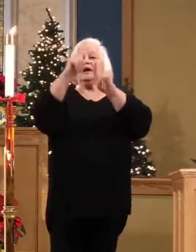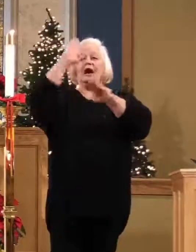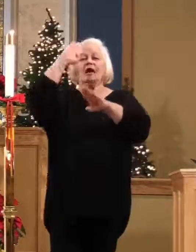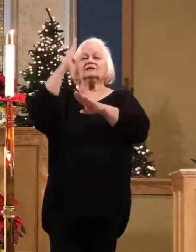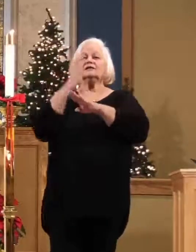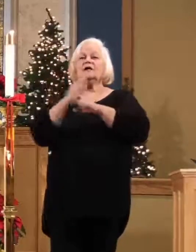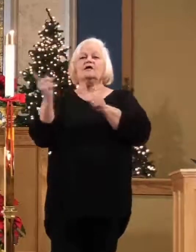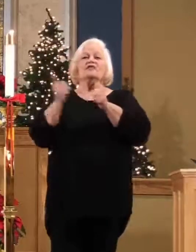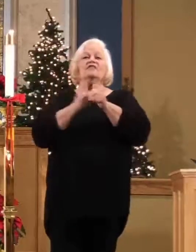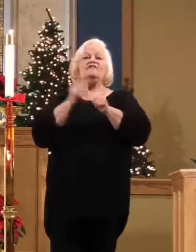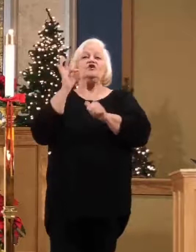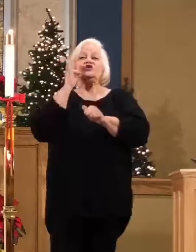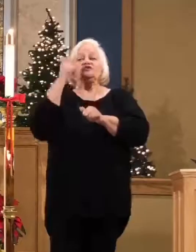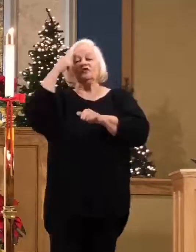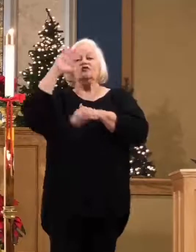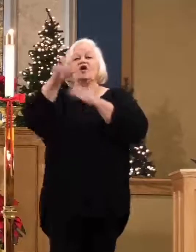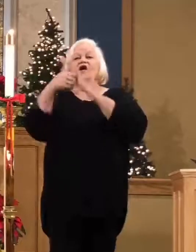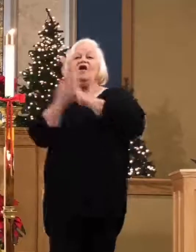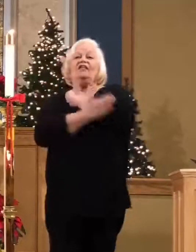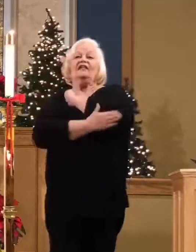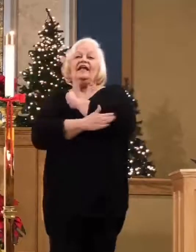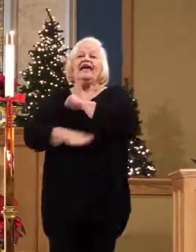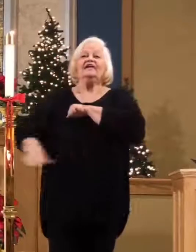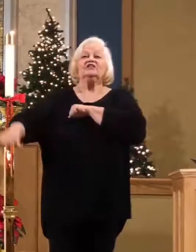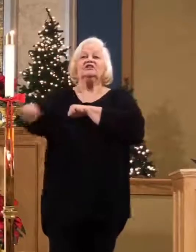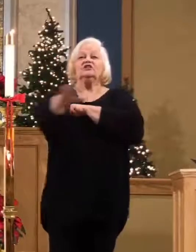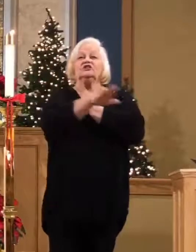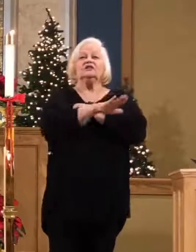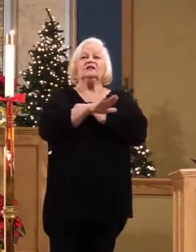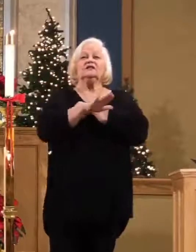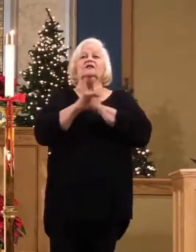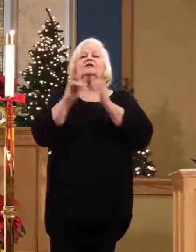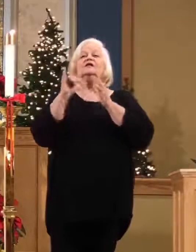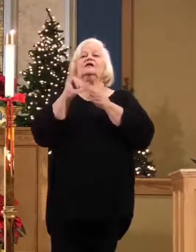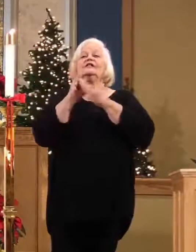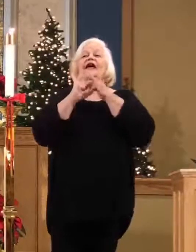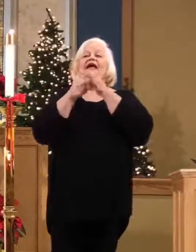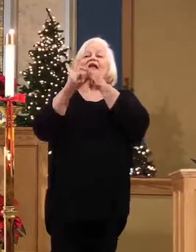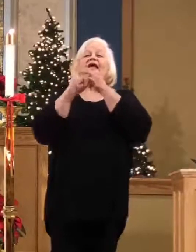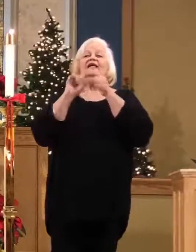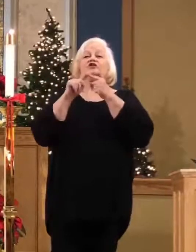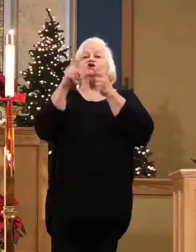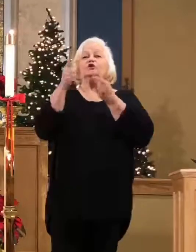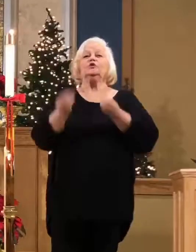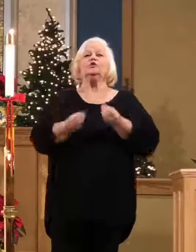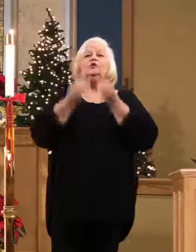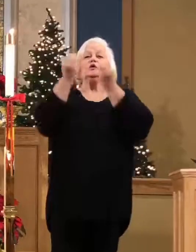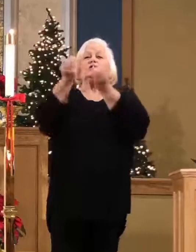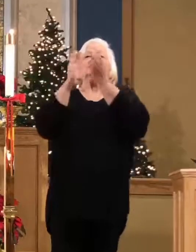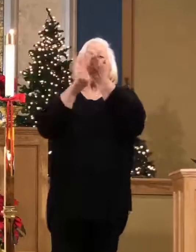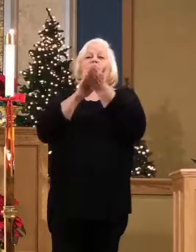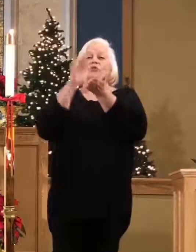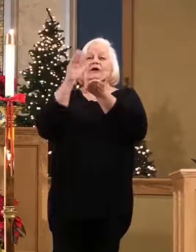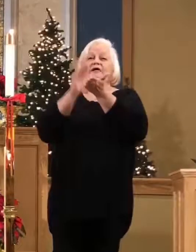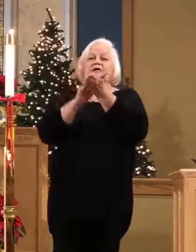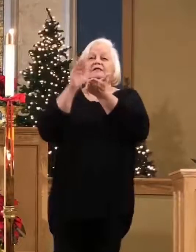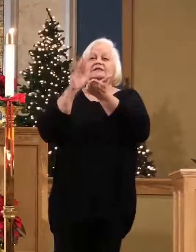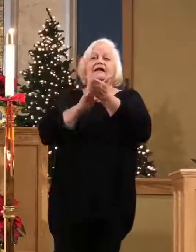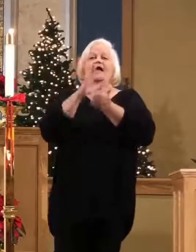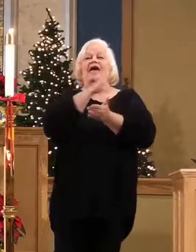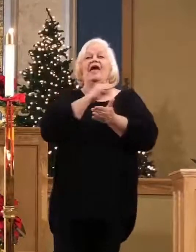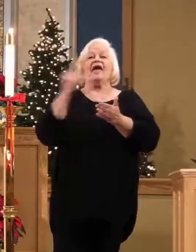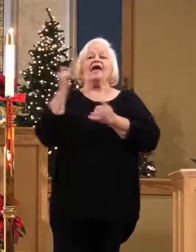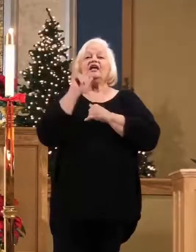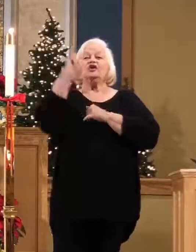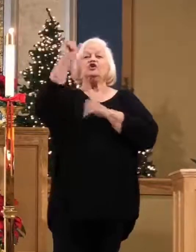first fruits of the nations, that to you praise may be rendered and